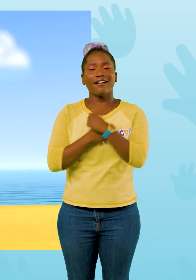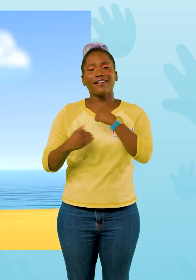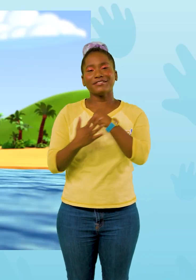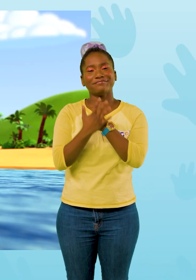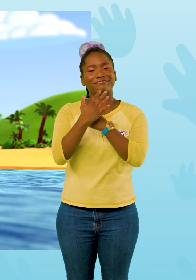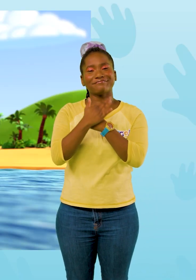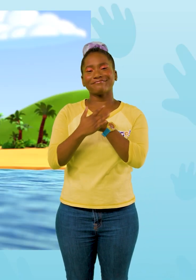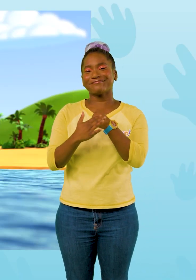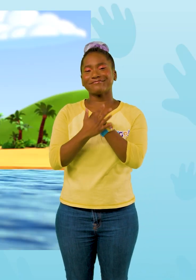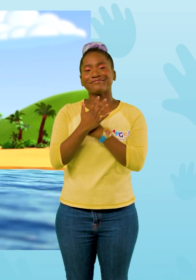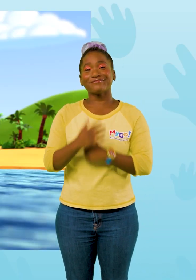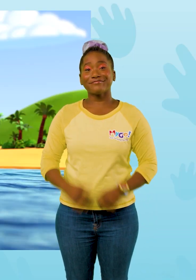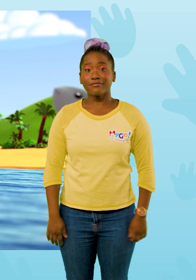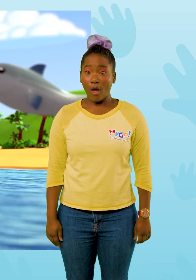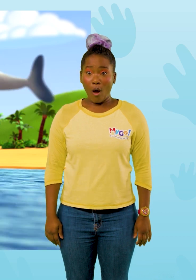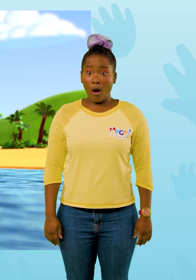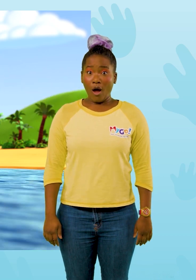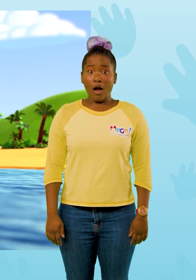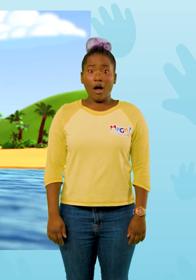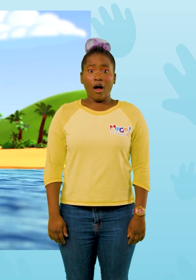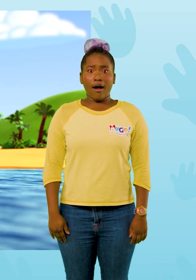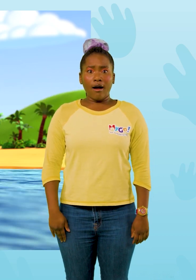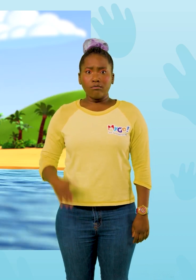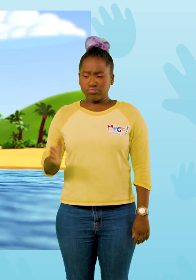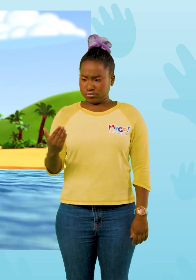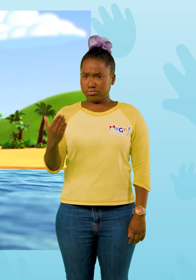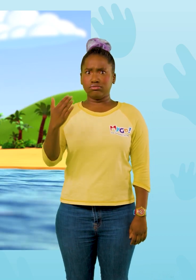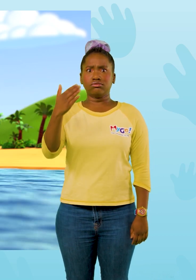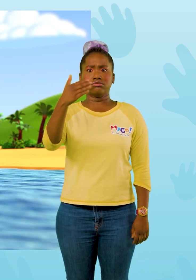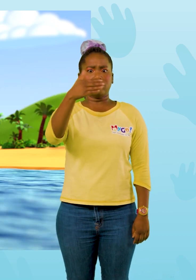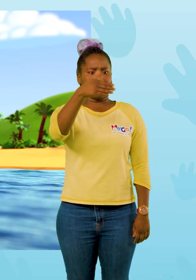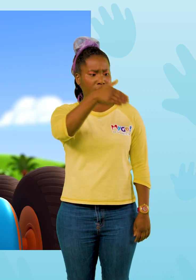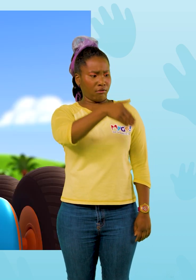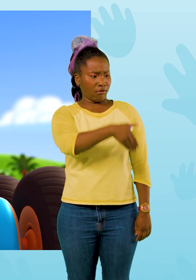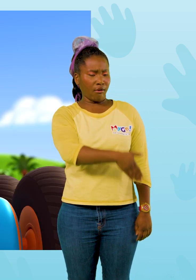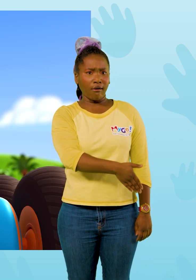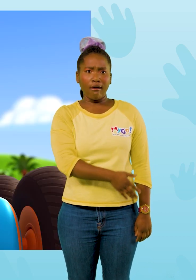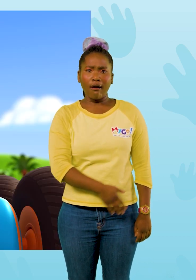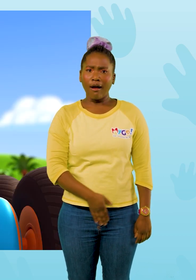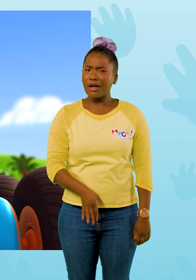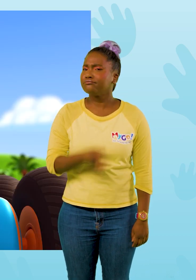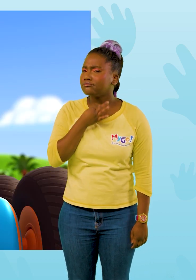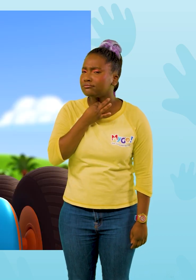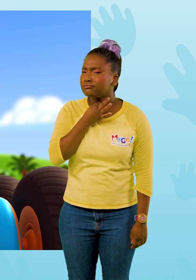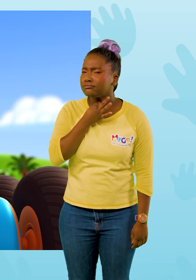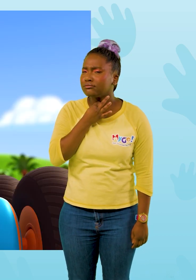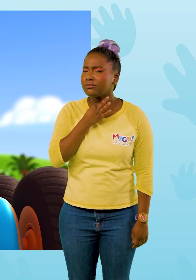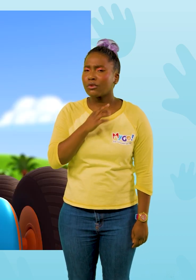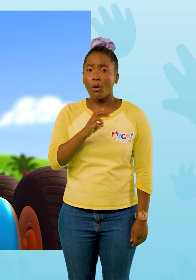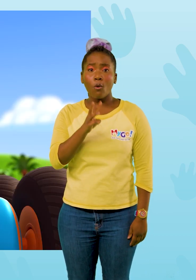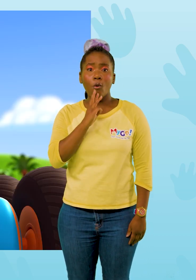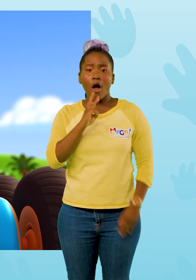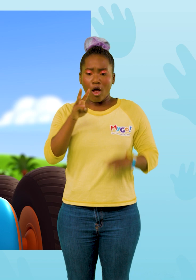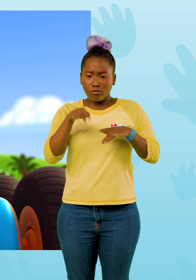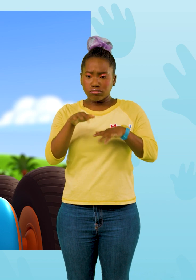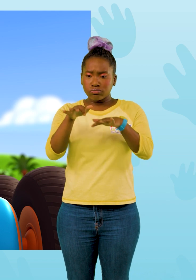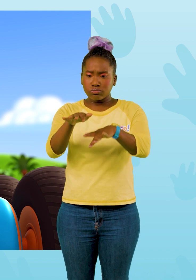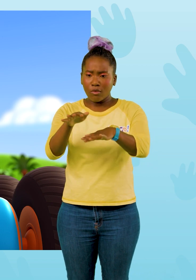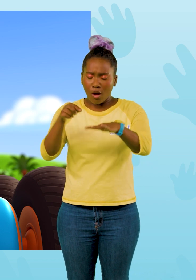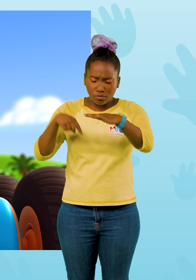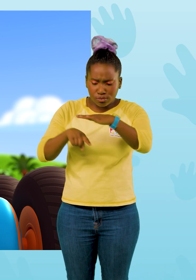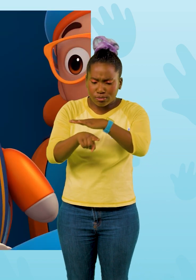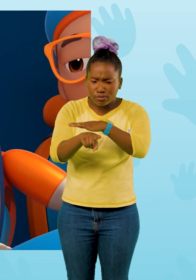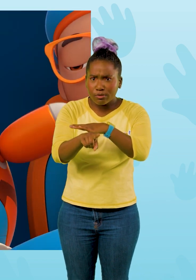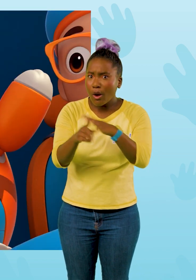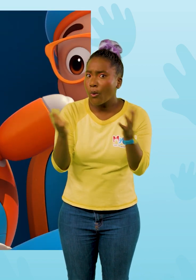at the beach. Whoa! A flying fish! I wonder, what's underneath